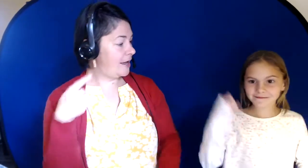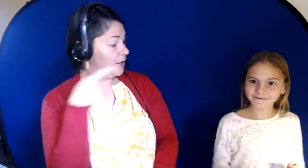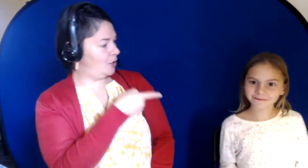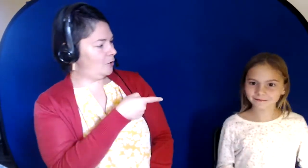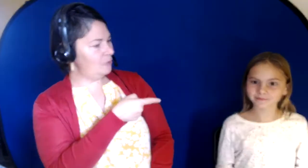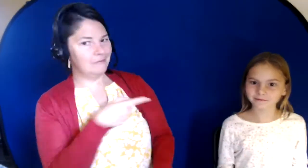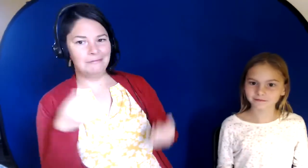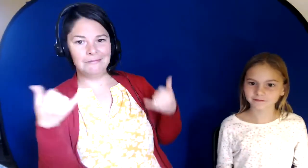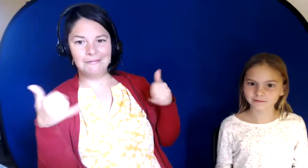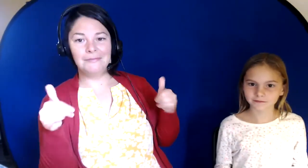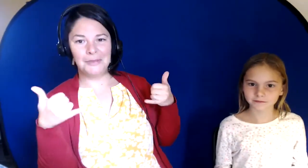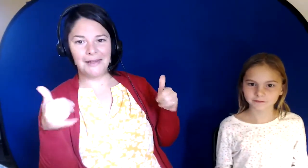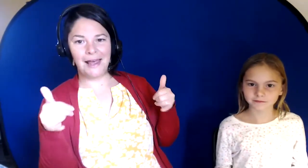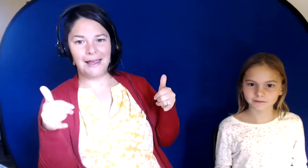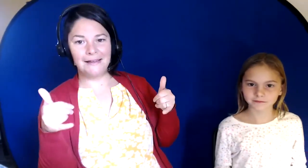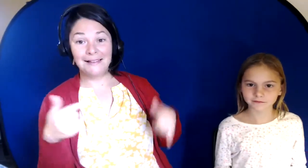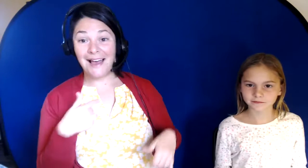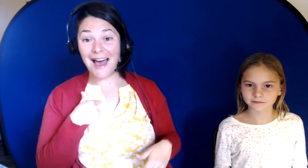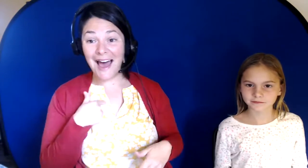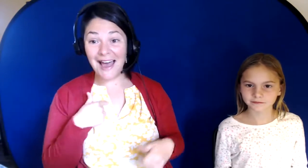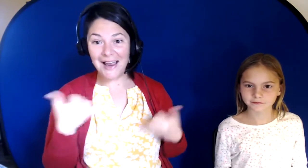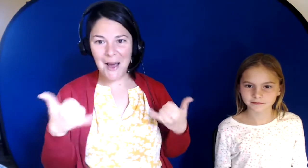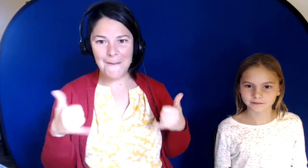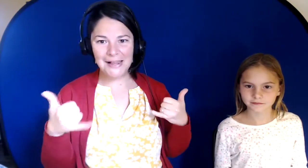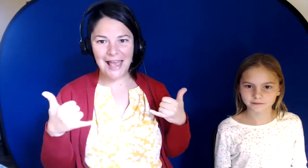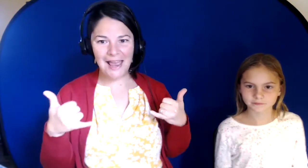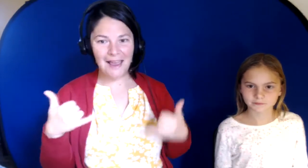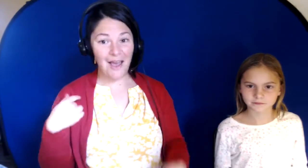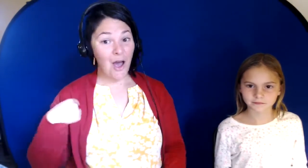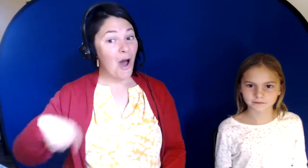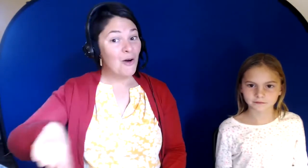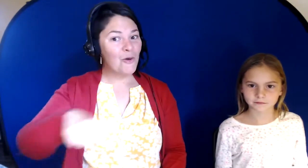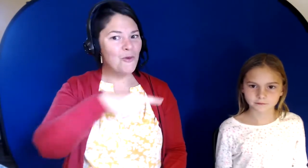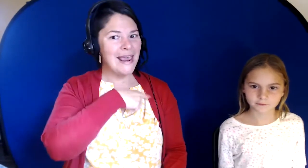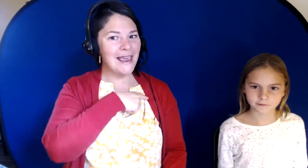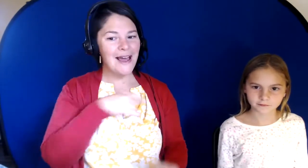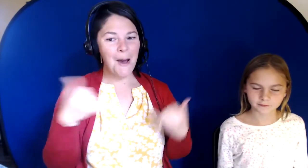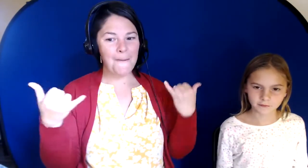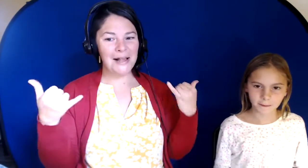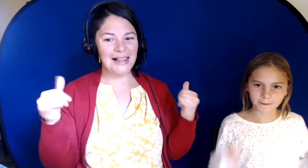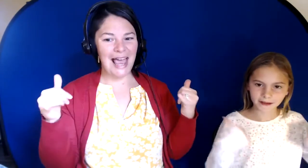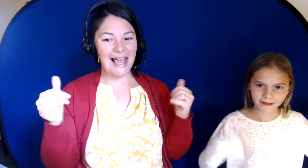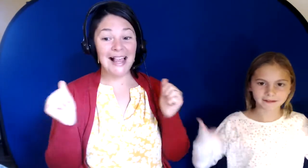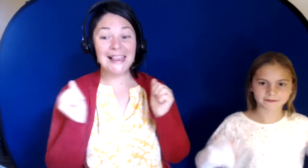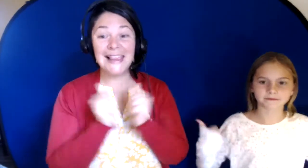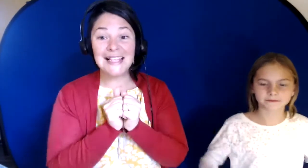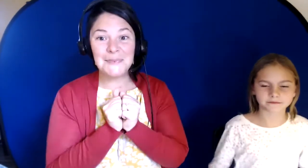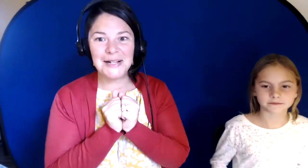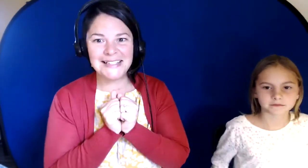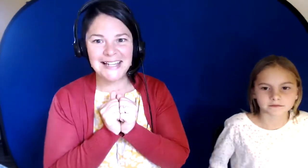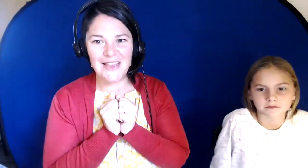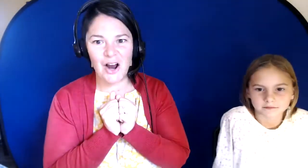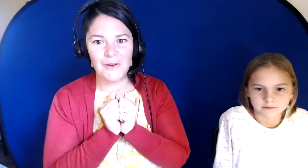you play. I play. We play. Let's put it together.